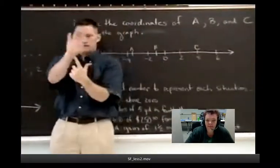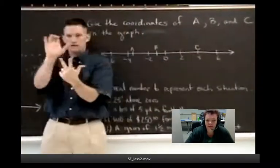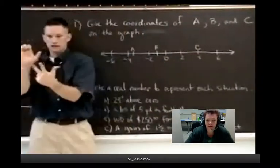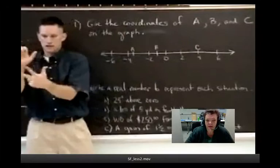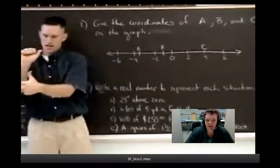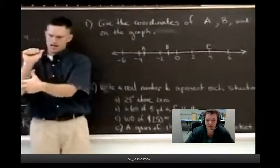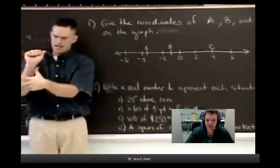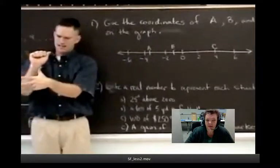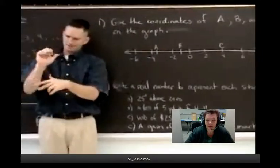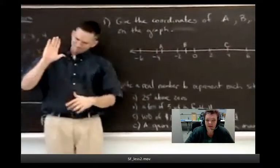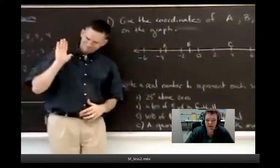Okay.